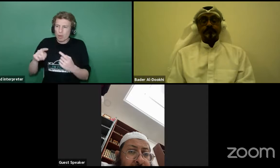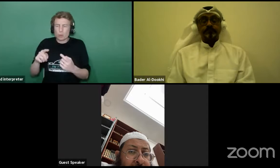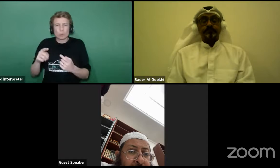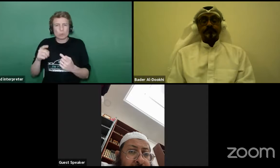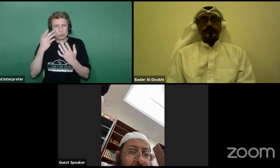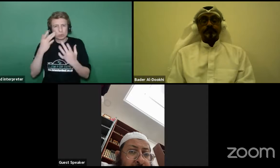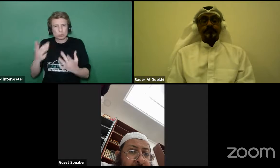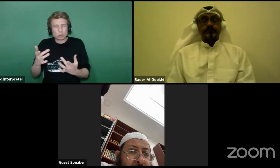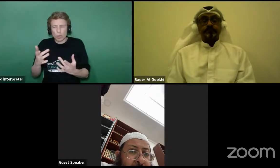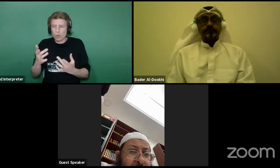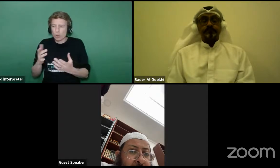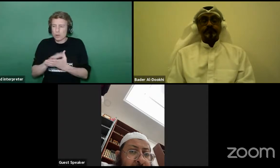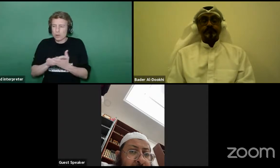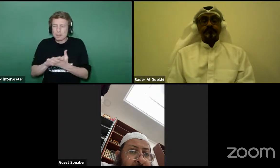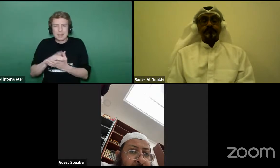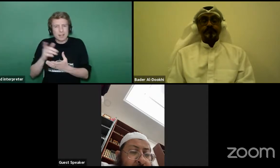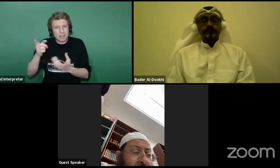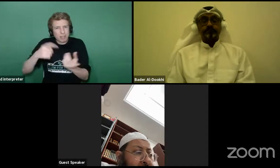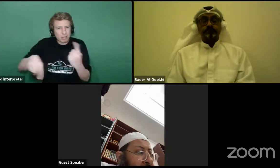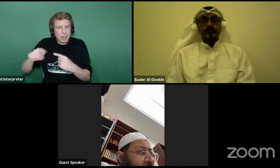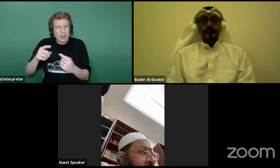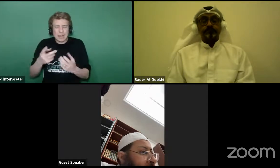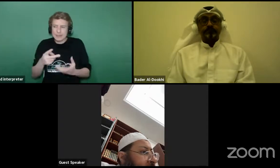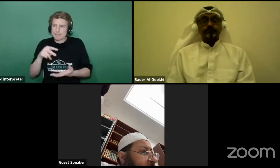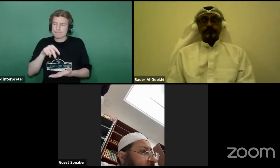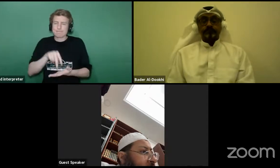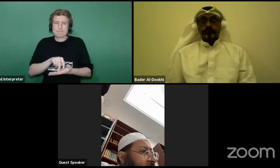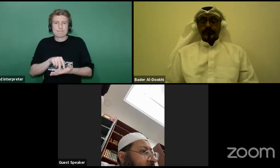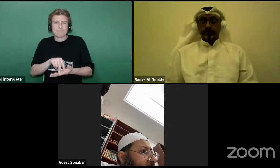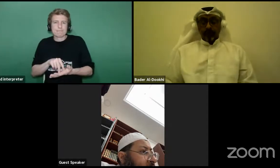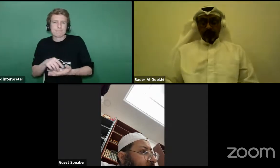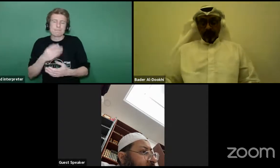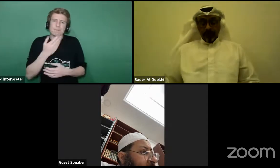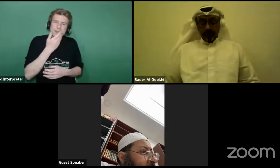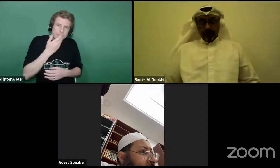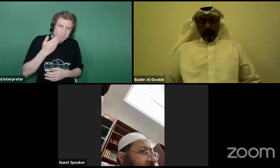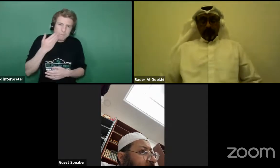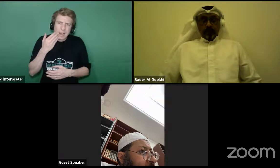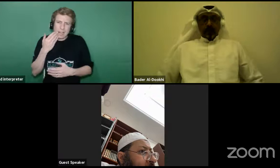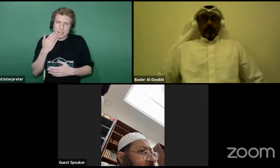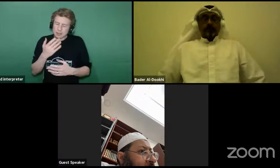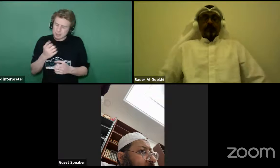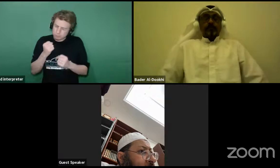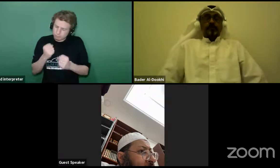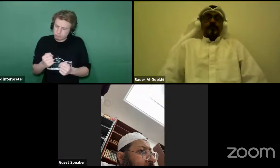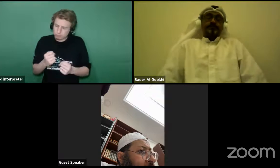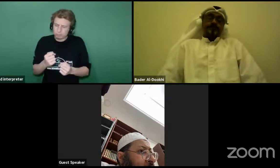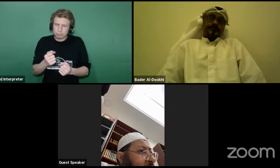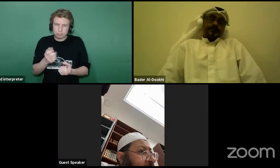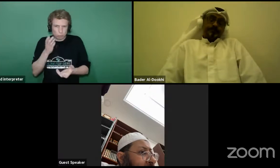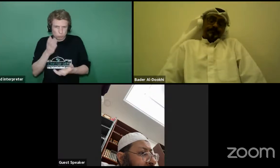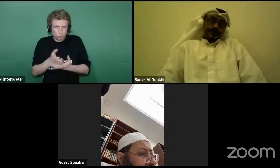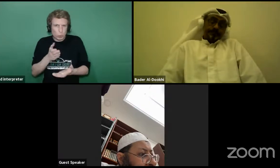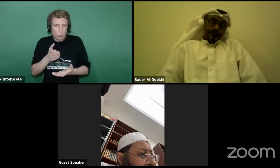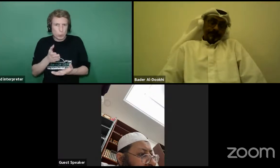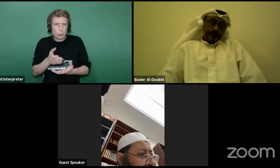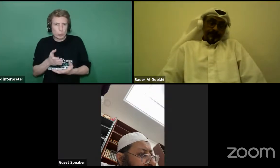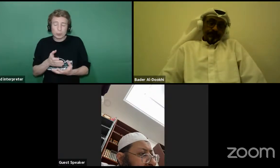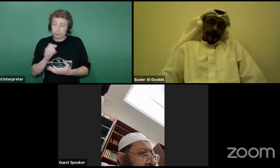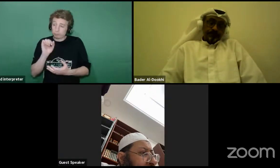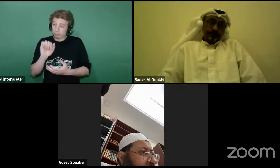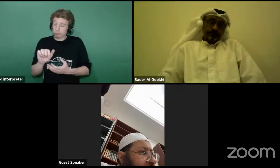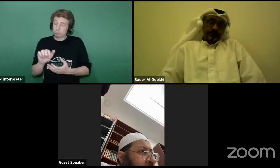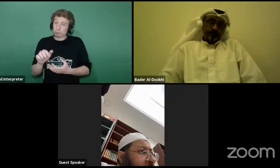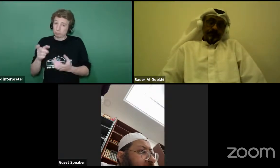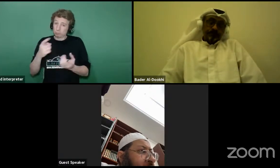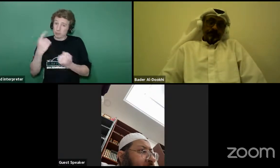they perform this fasting and they give it its due, that they are believers,